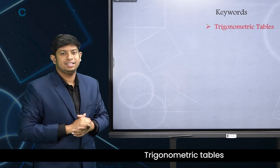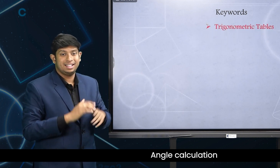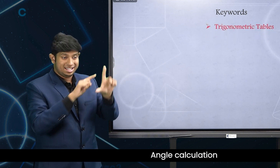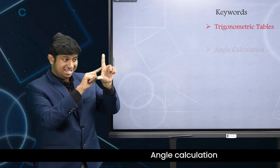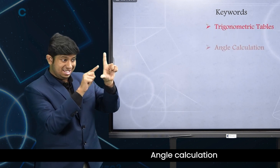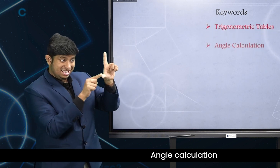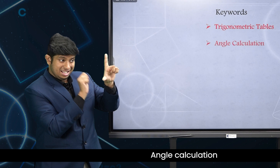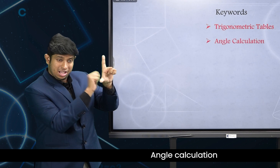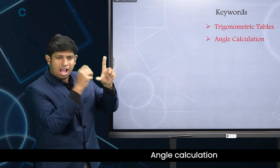angle calculation,